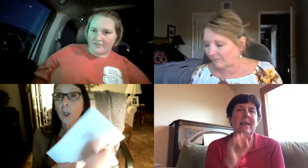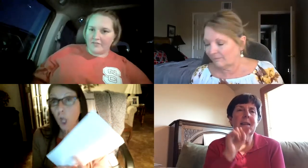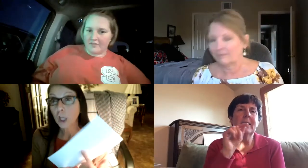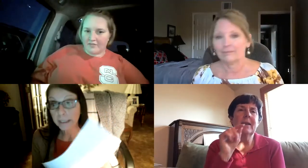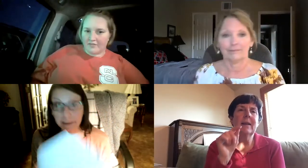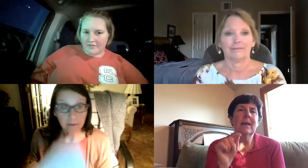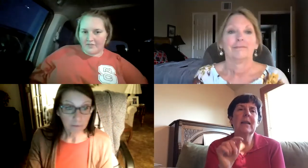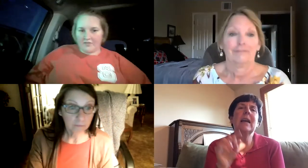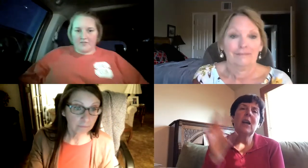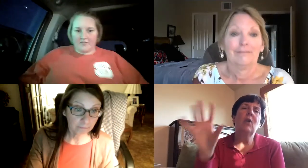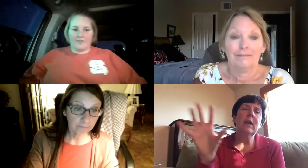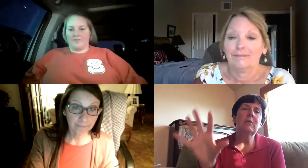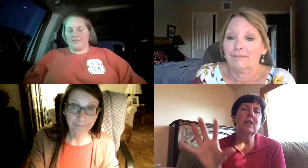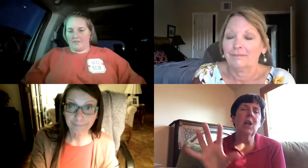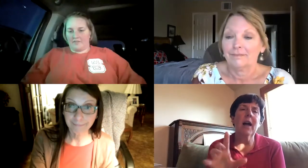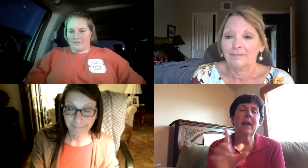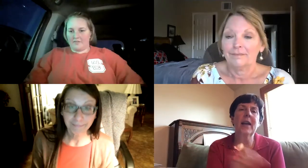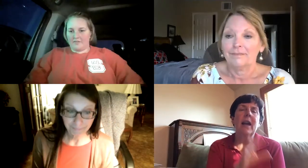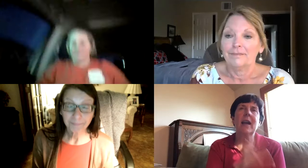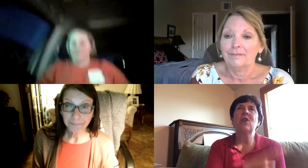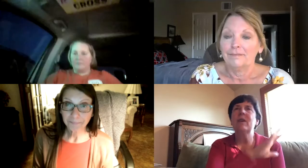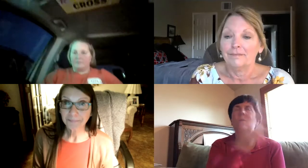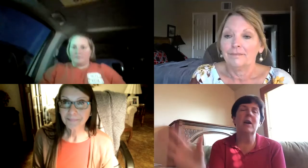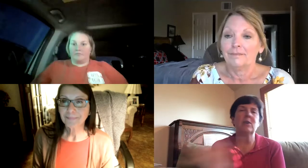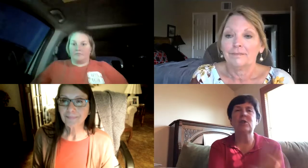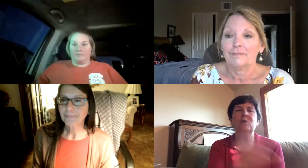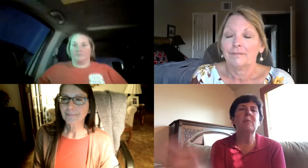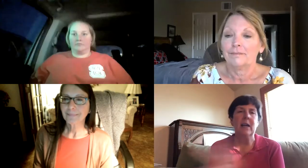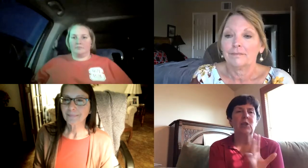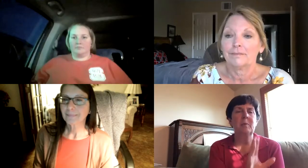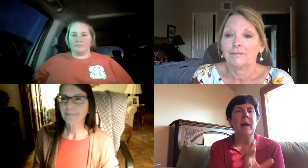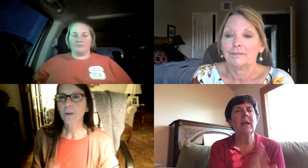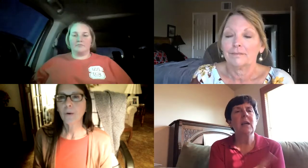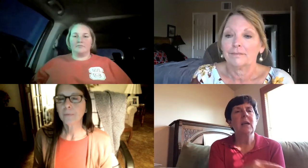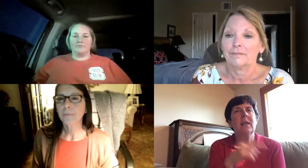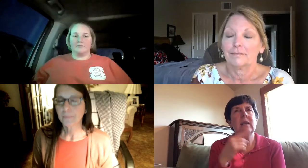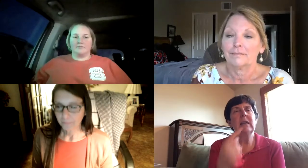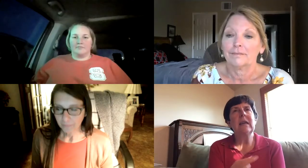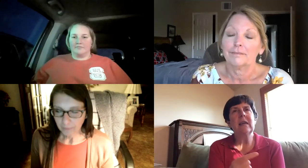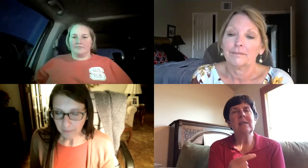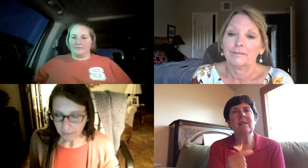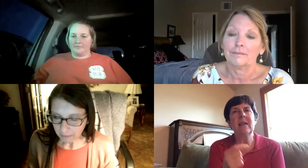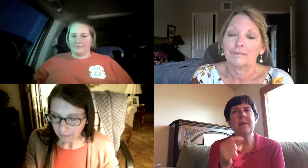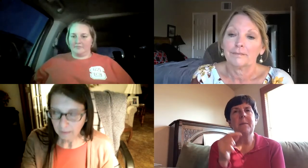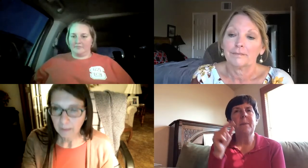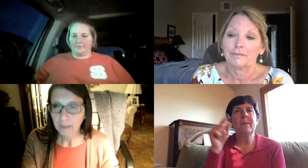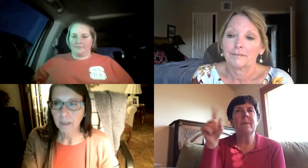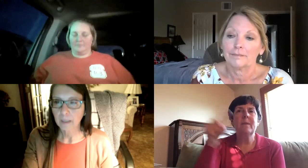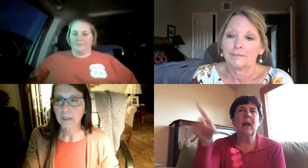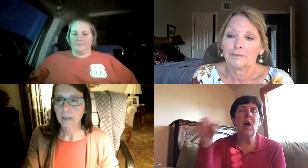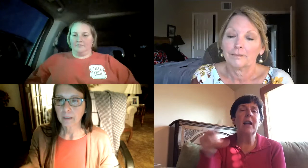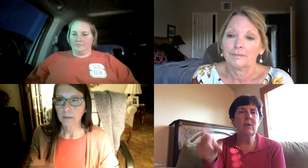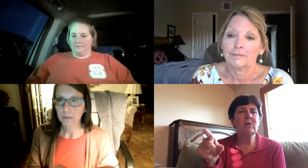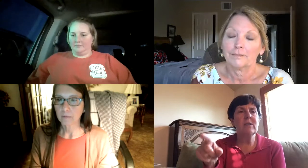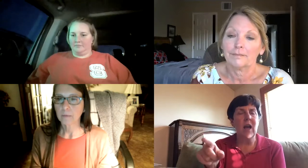The thing that I think. A long list. I know, it was a lot. And I don't ever want too much. But the thing is that